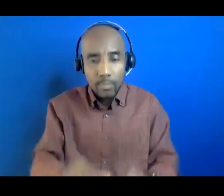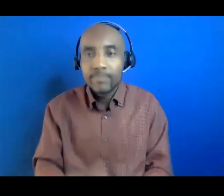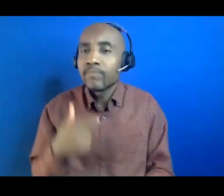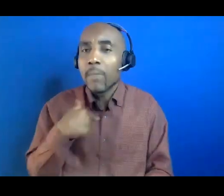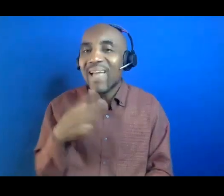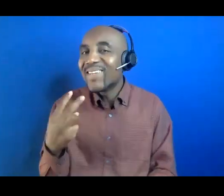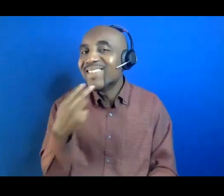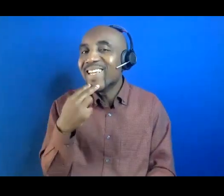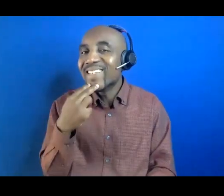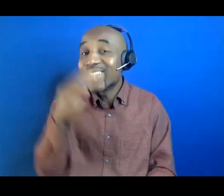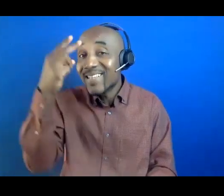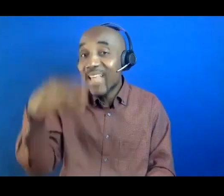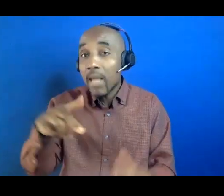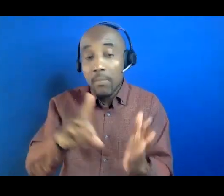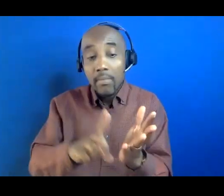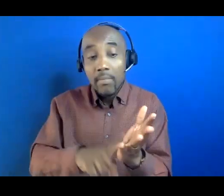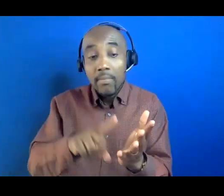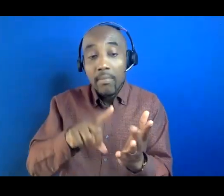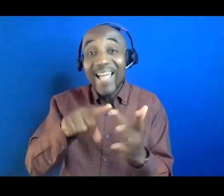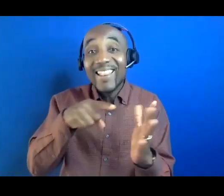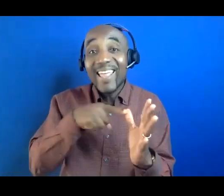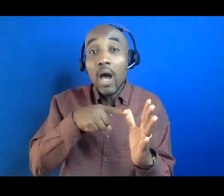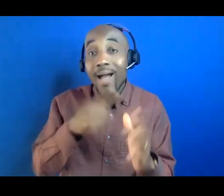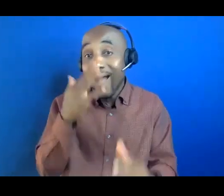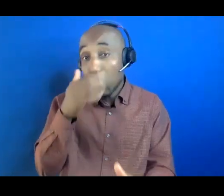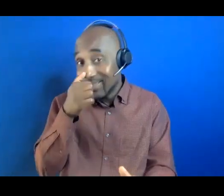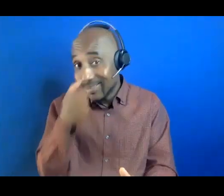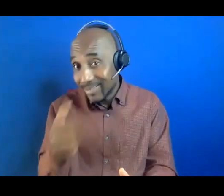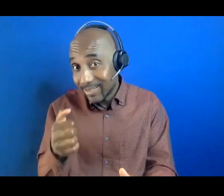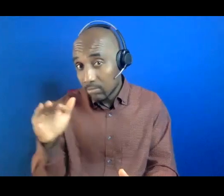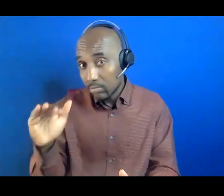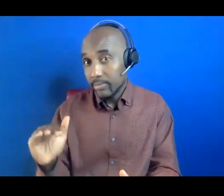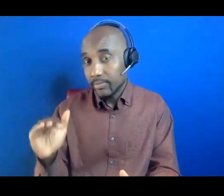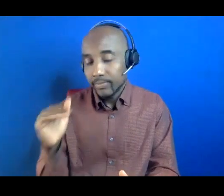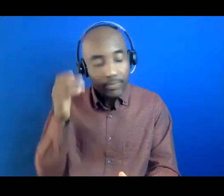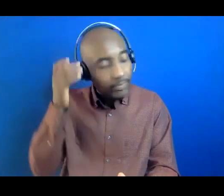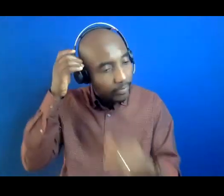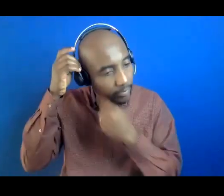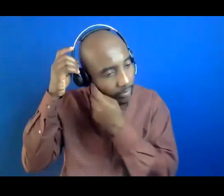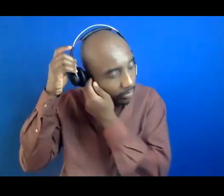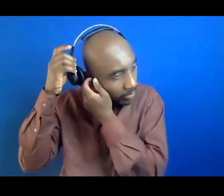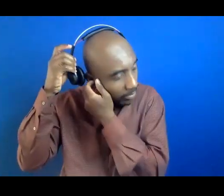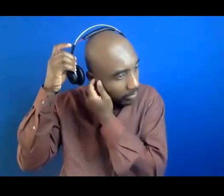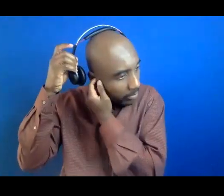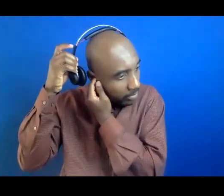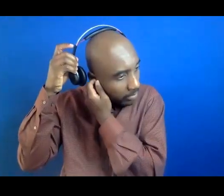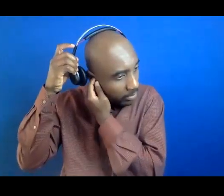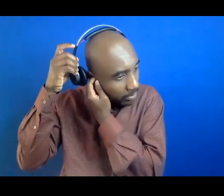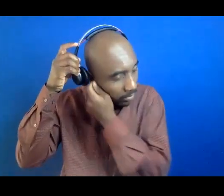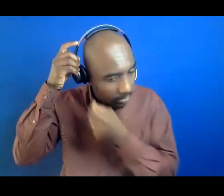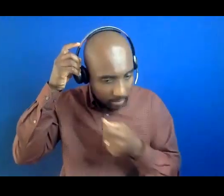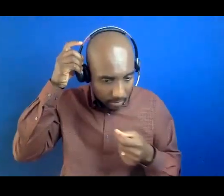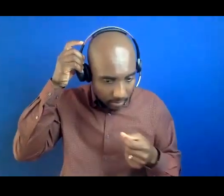called Leah, who is 6 years old. And she goes to